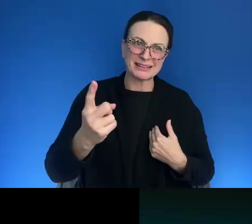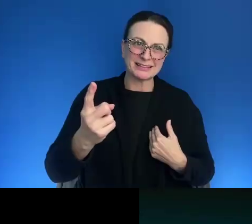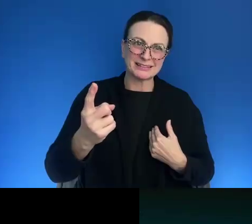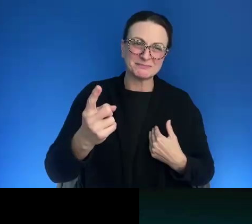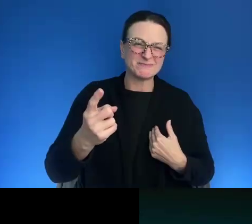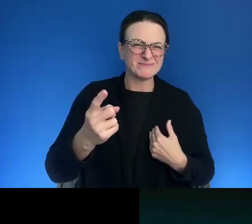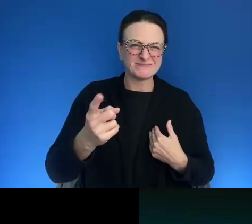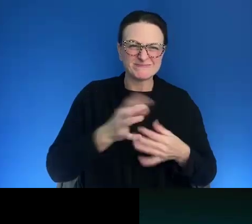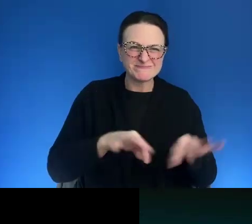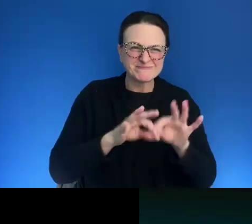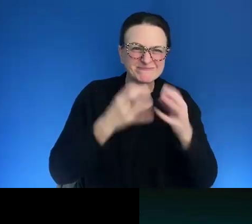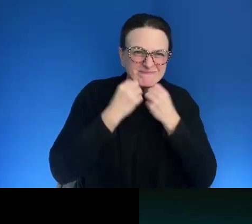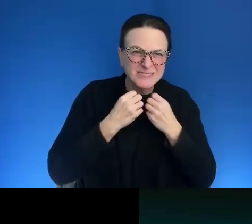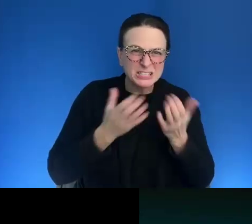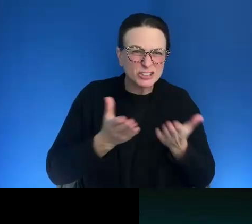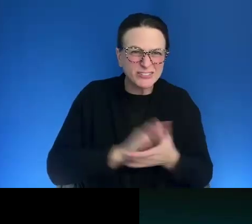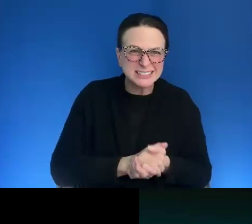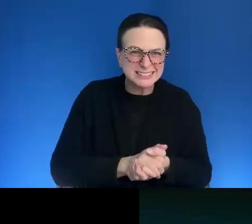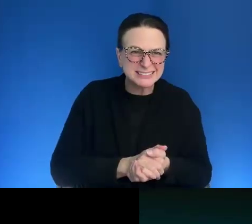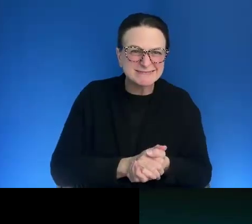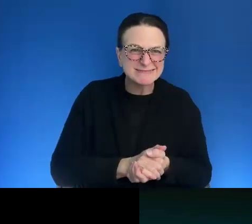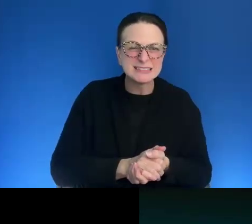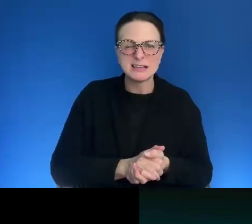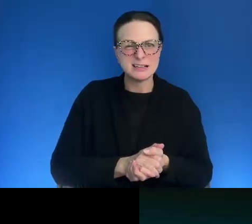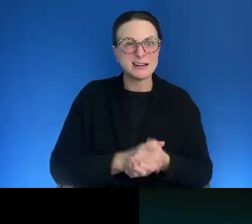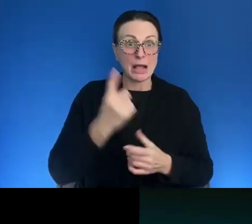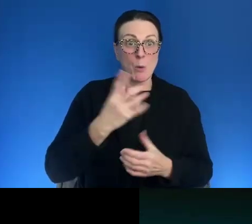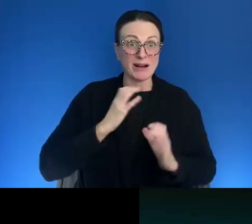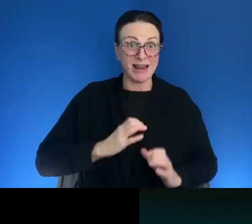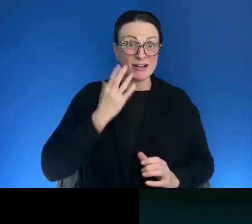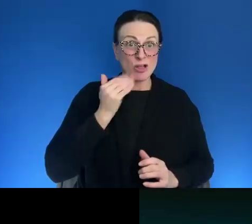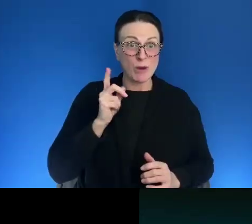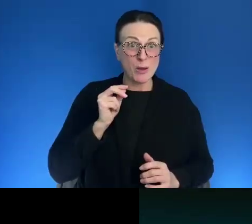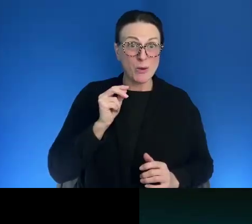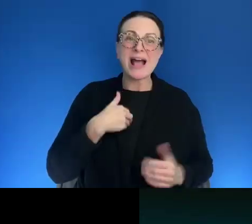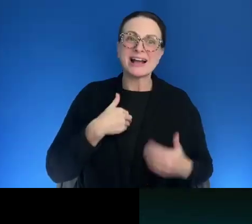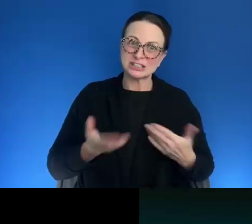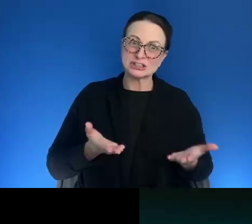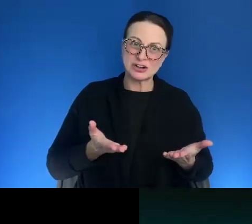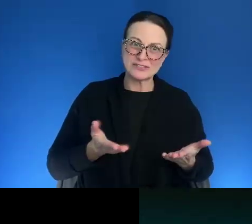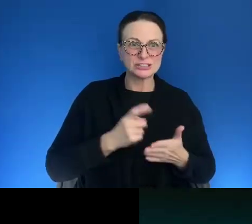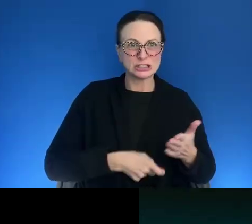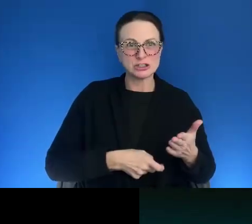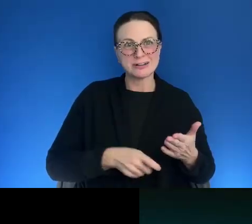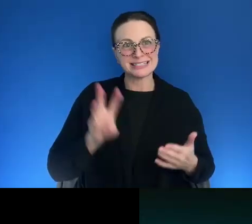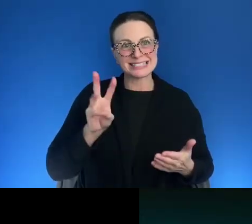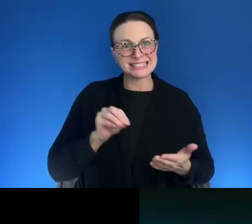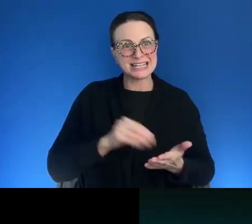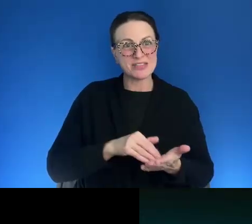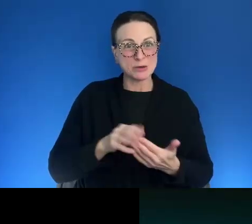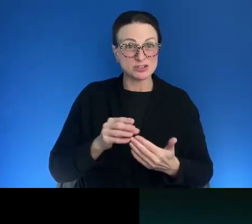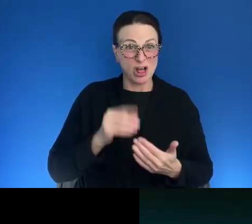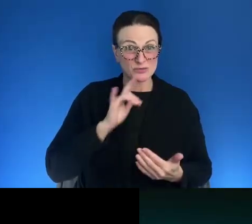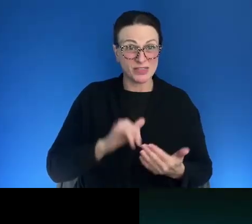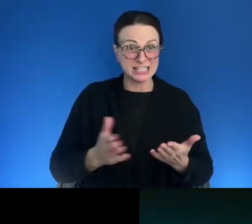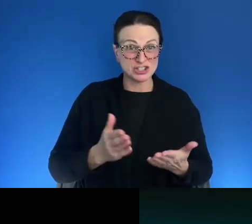a very valuable service, I'm thinking of one of my clients in Colorado has a service that she charges like $60,000